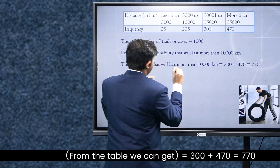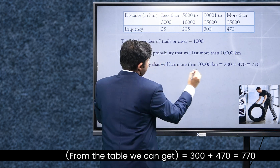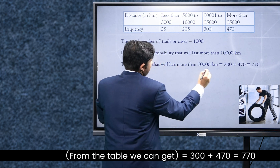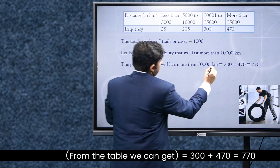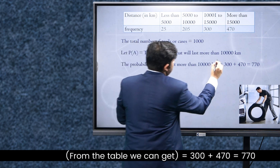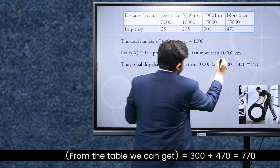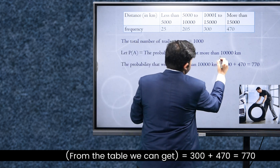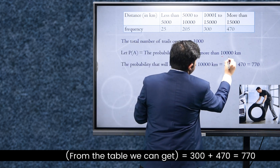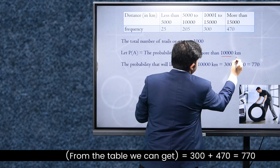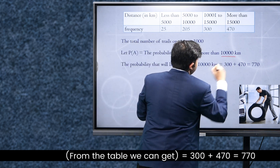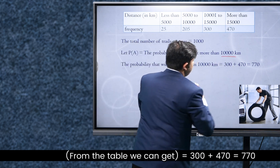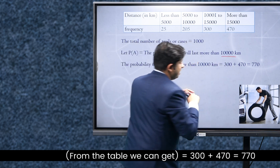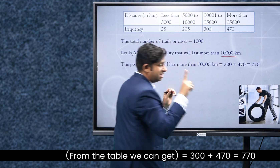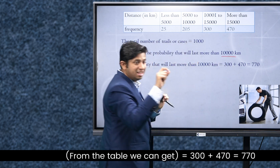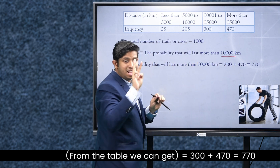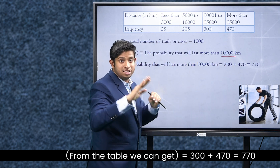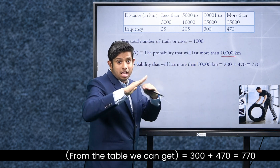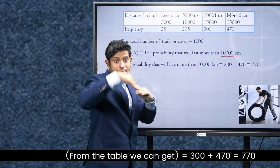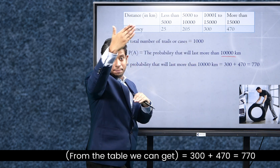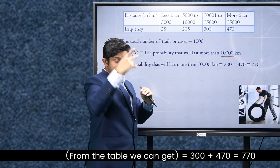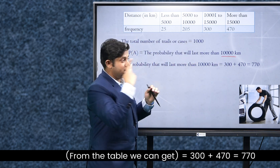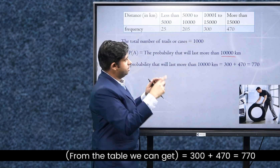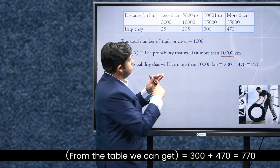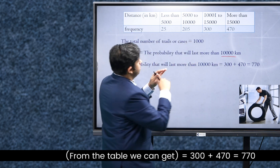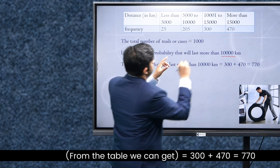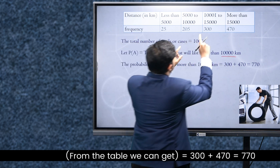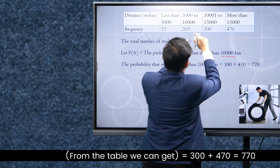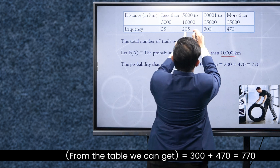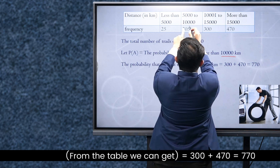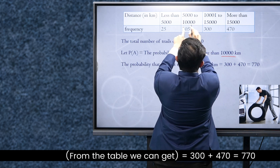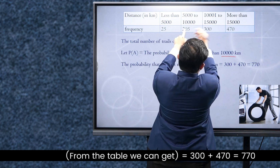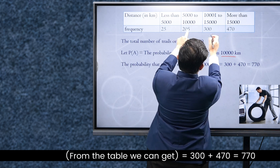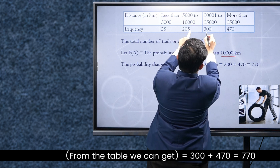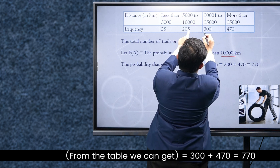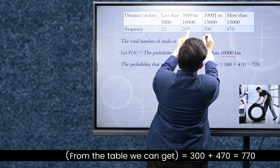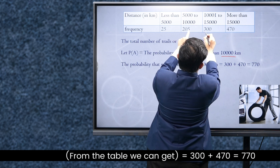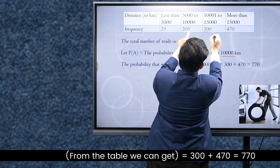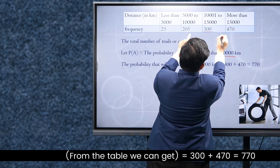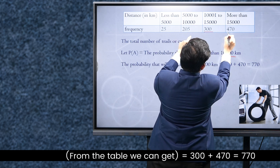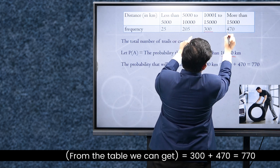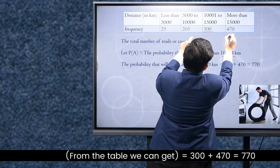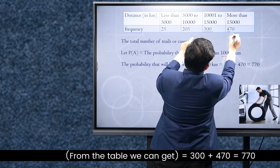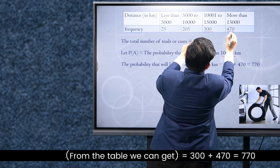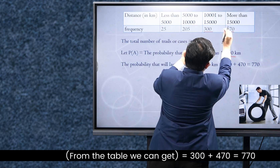from the table we can get 300 plus 470 is equal to